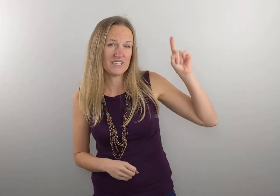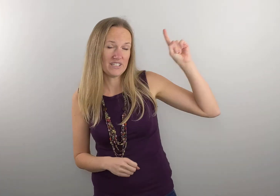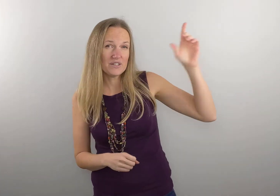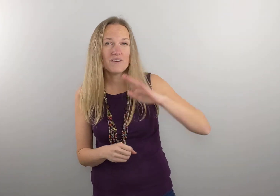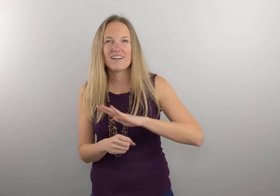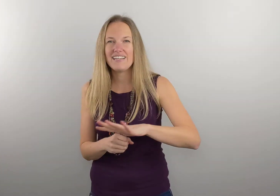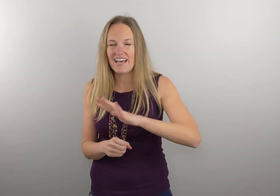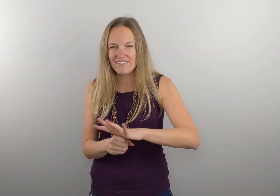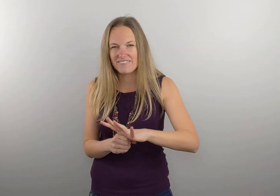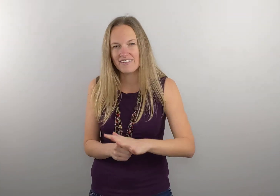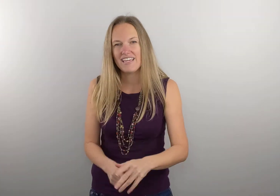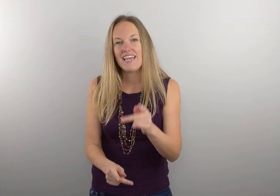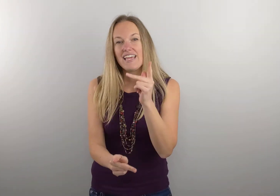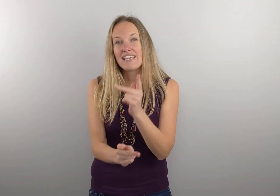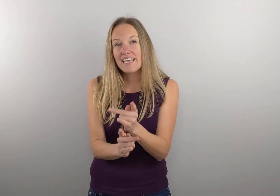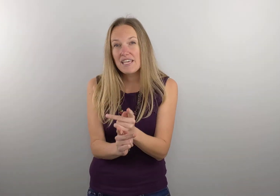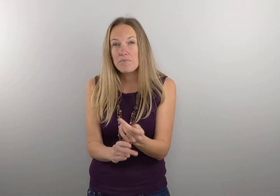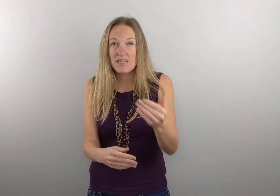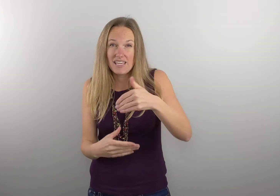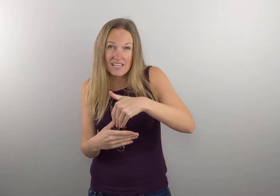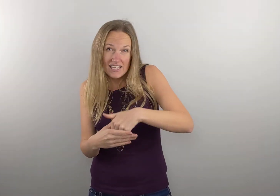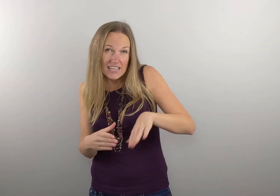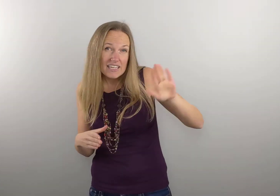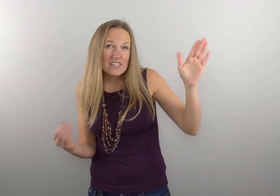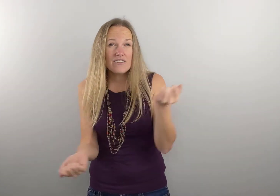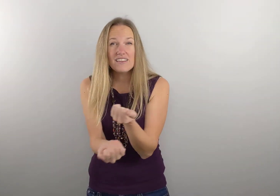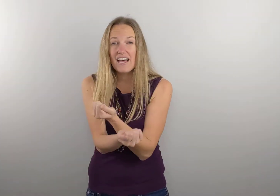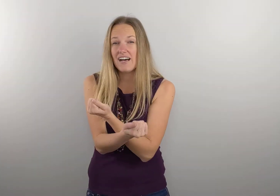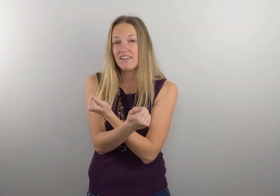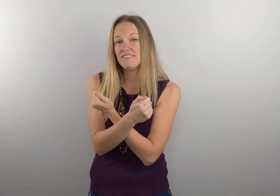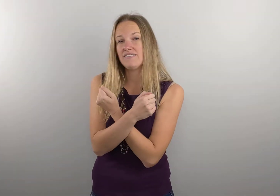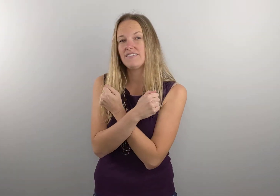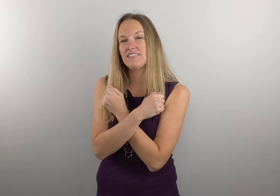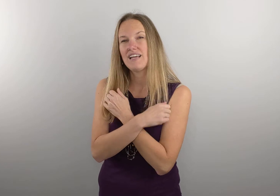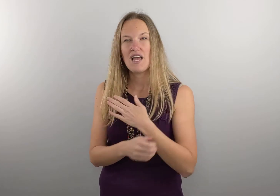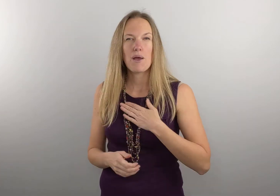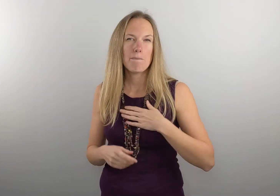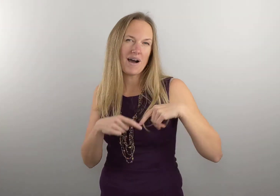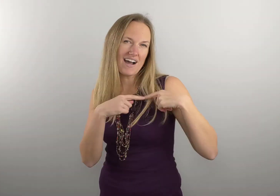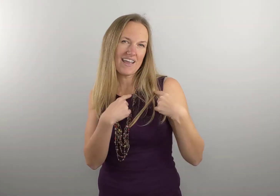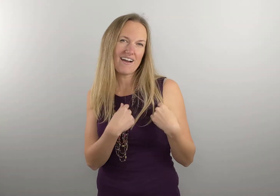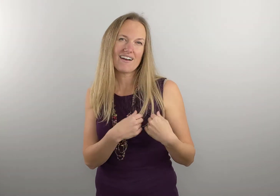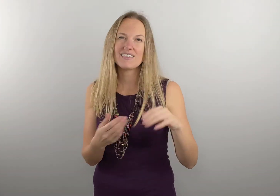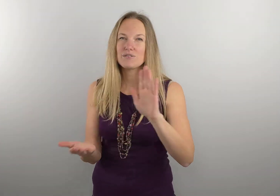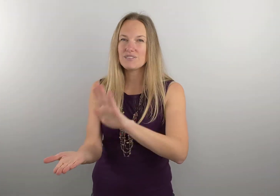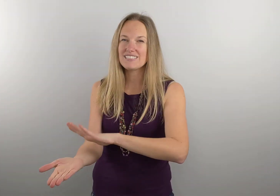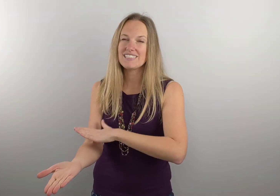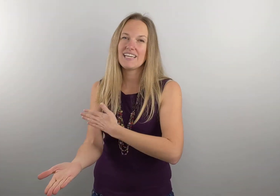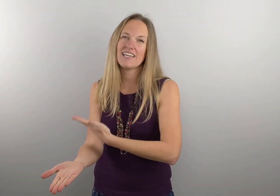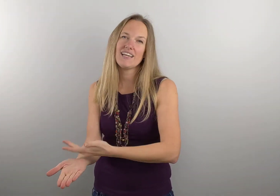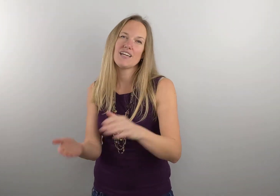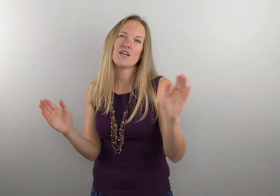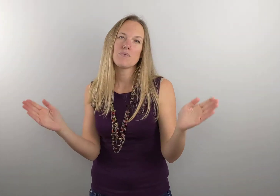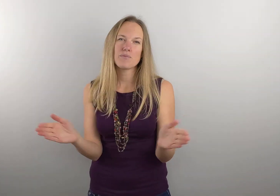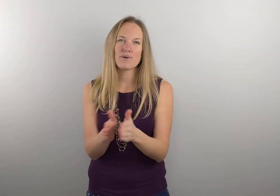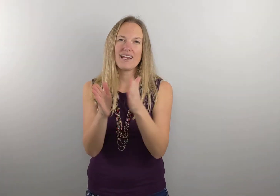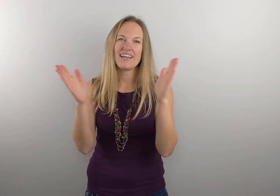You are enough. Keep me in your love. My heart will sing